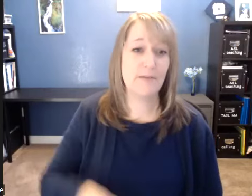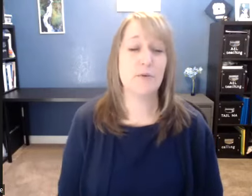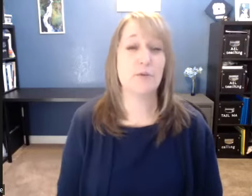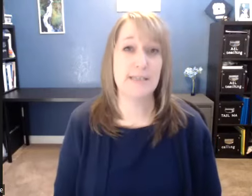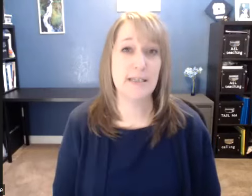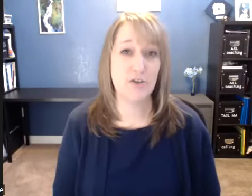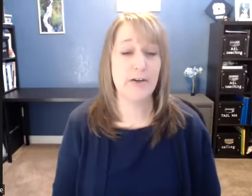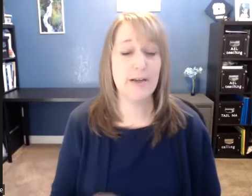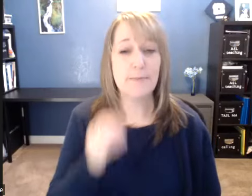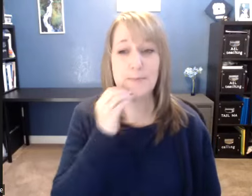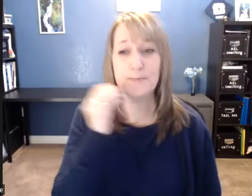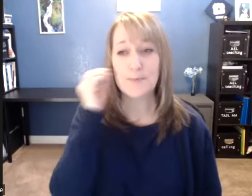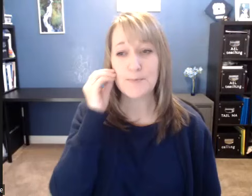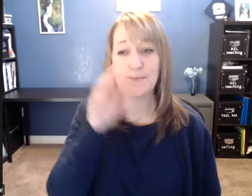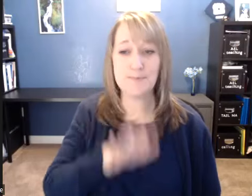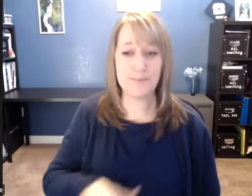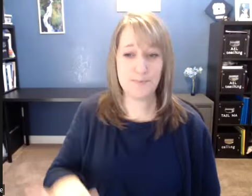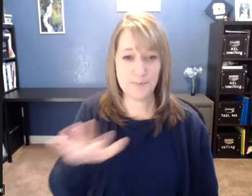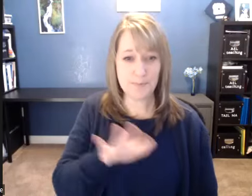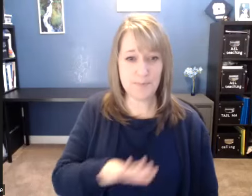for residential area.